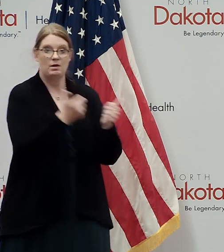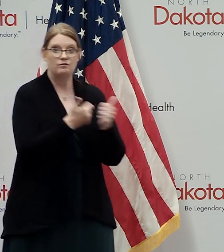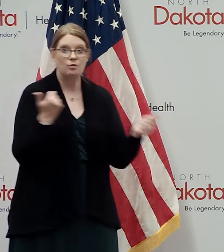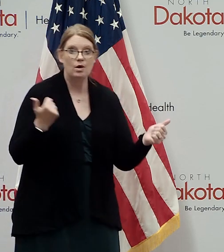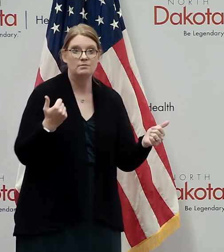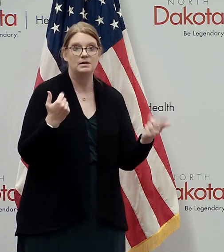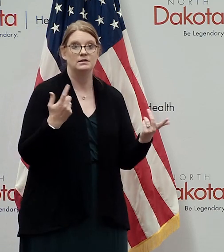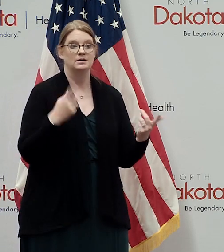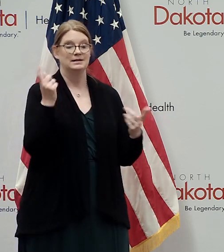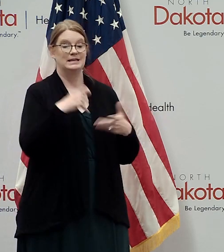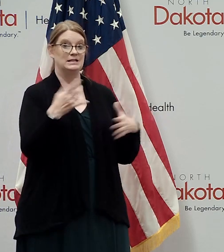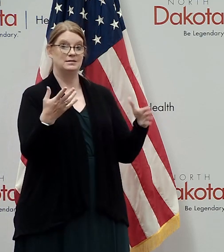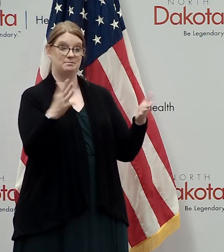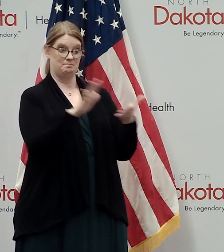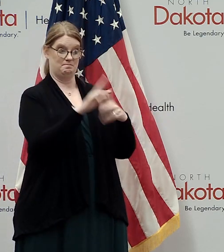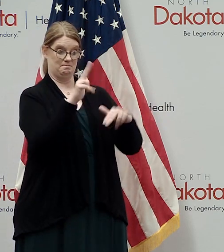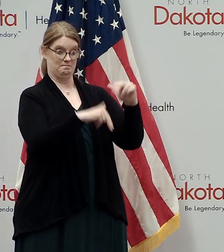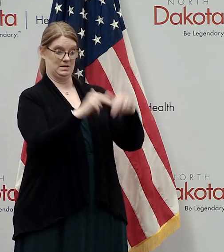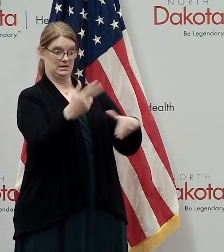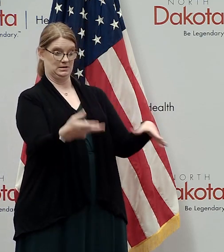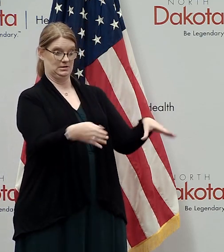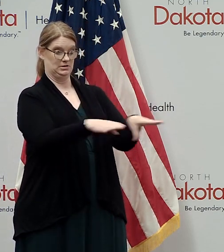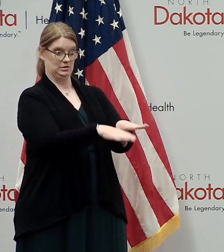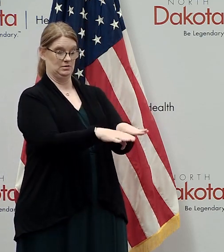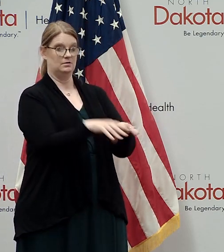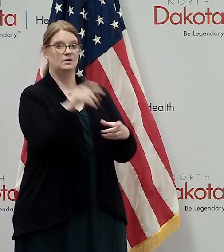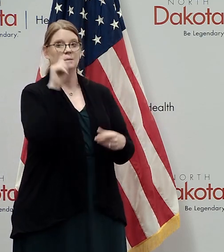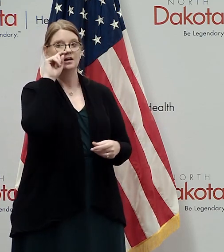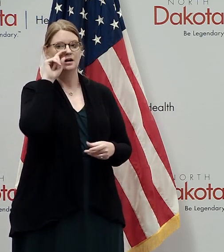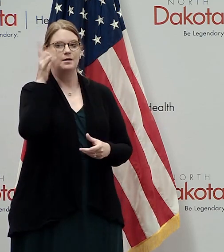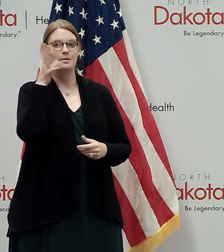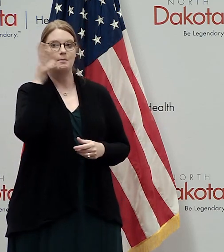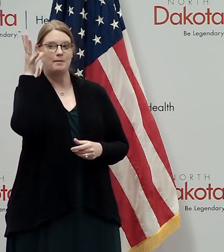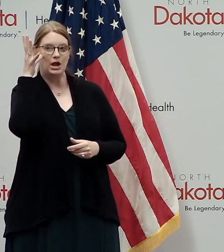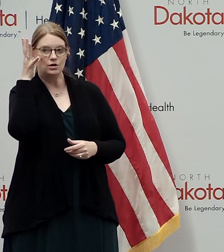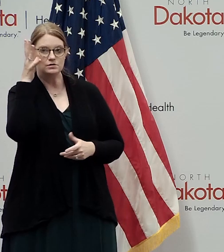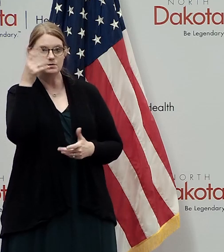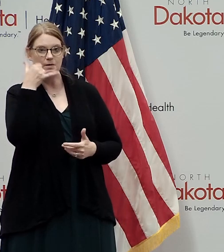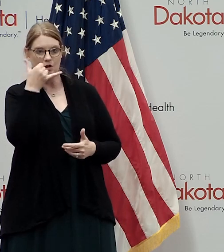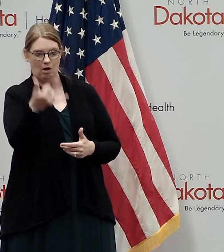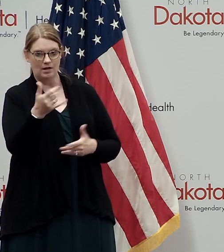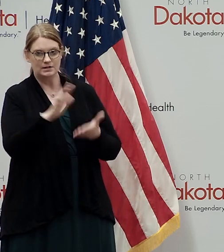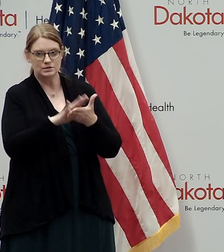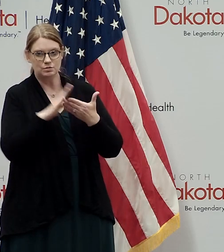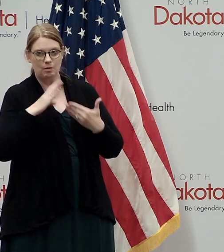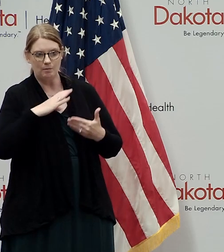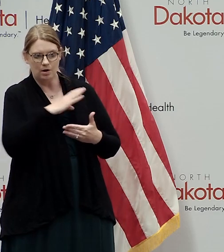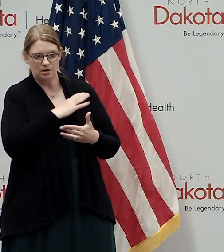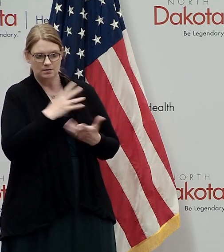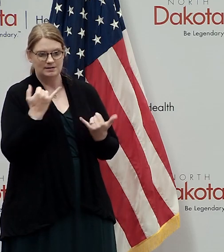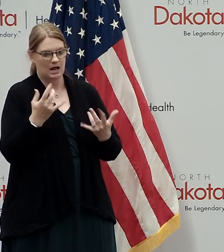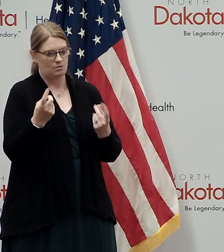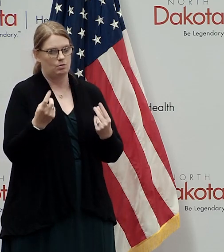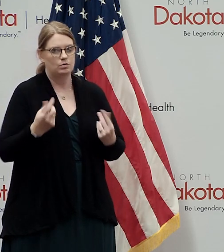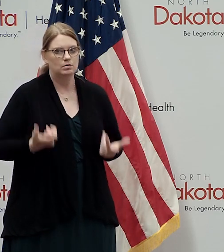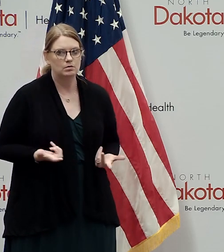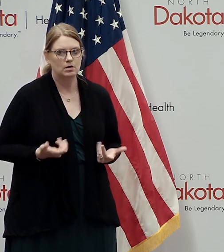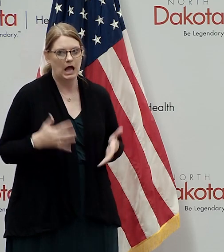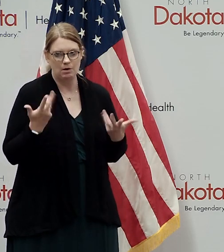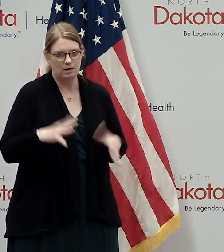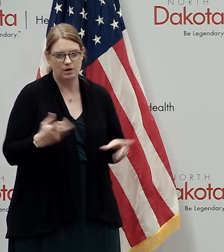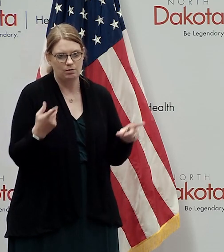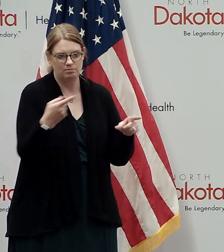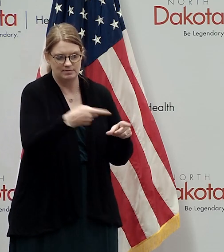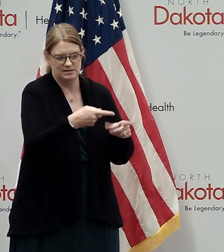the point where you had to shut down a building, I think parents would be talking to school board members and saying, what are we going to do differently so we don't have to do this